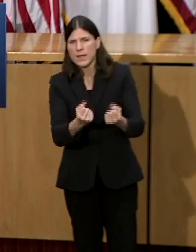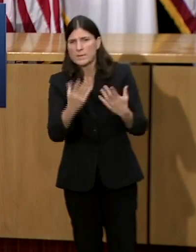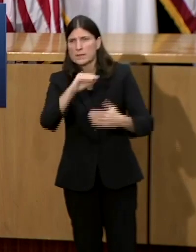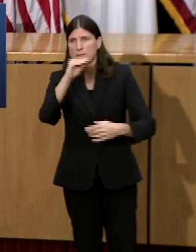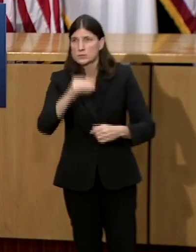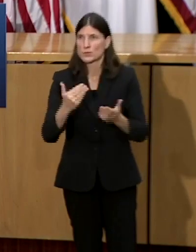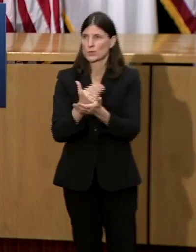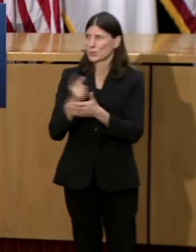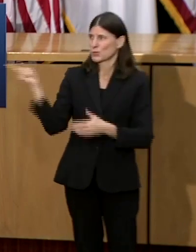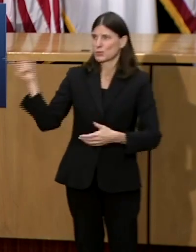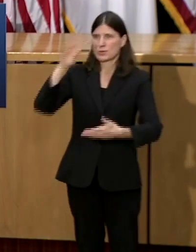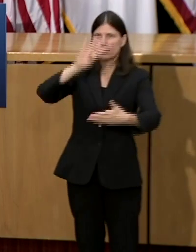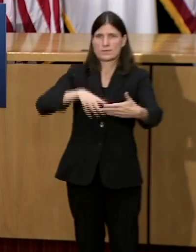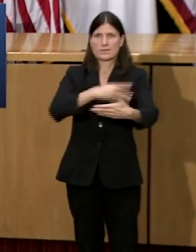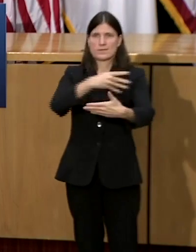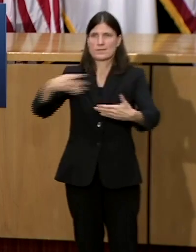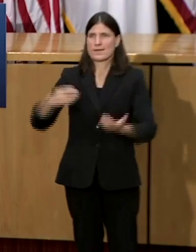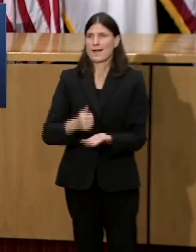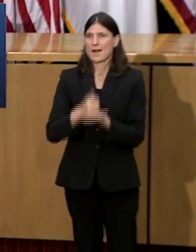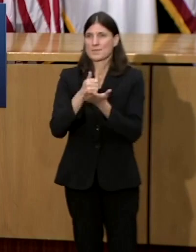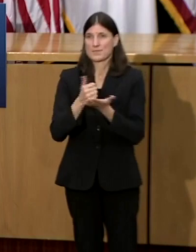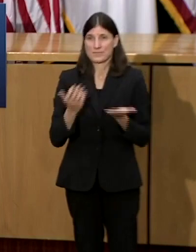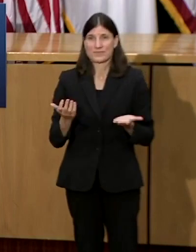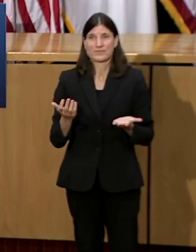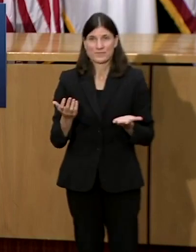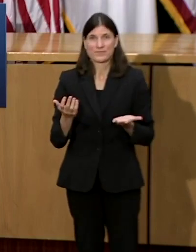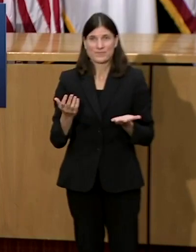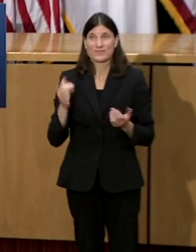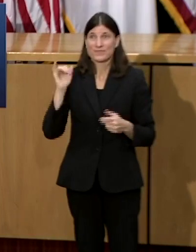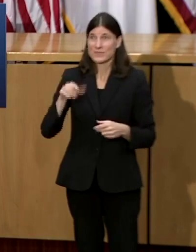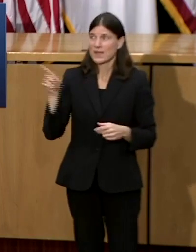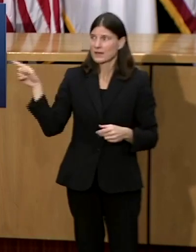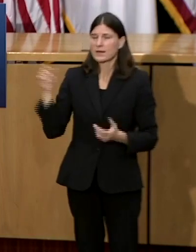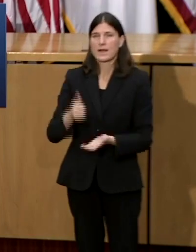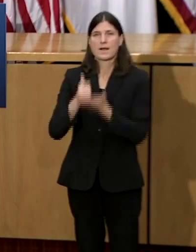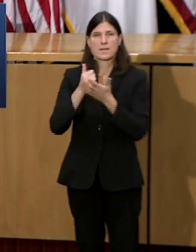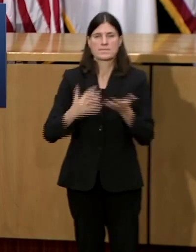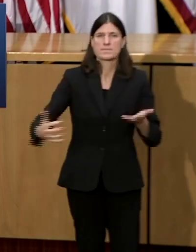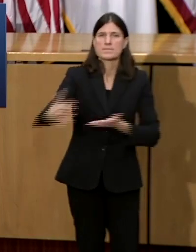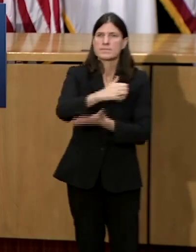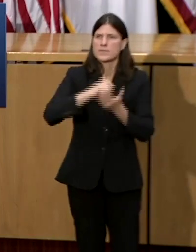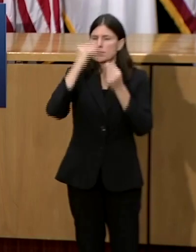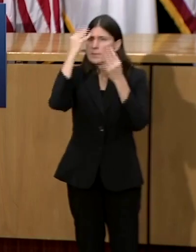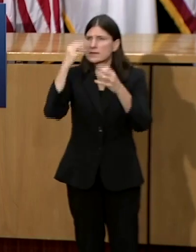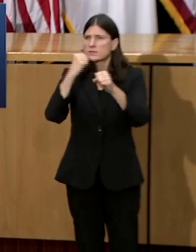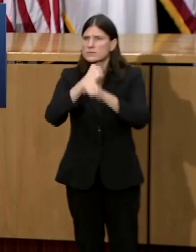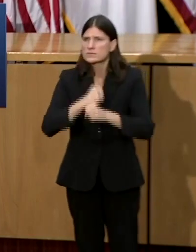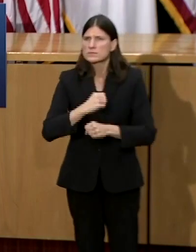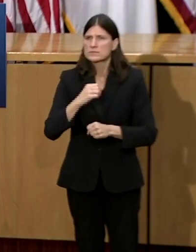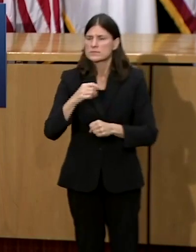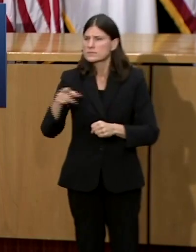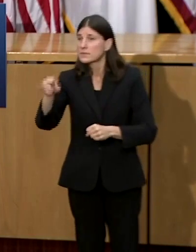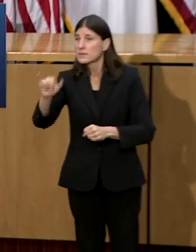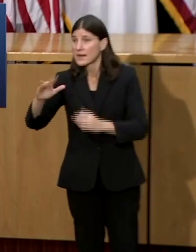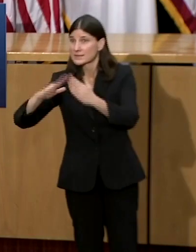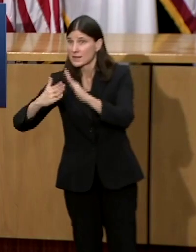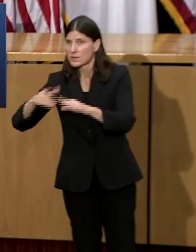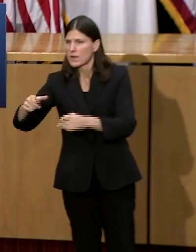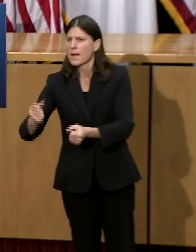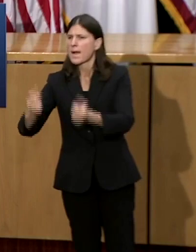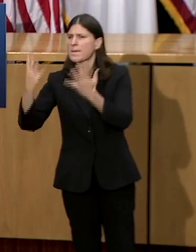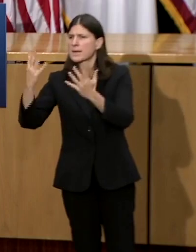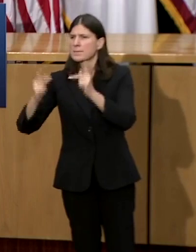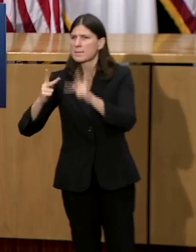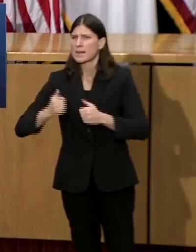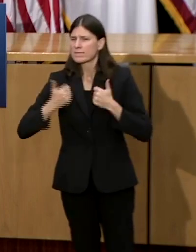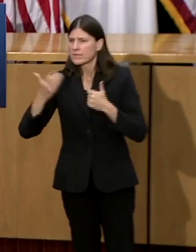making informed decisions about businesses, keeping our kids in schools, and understanding what is going on locally.